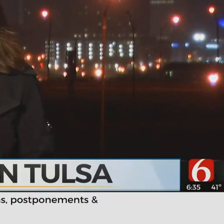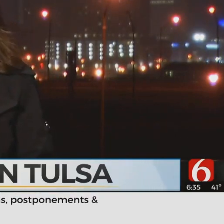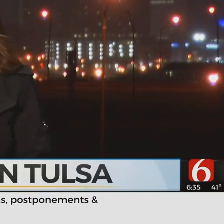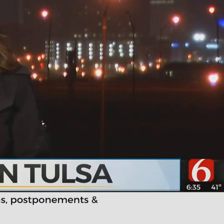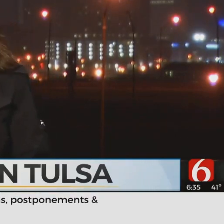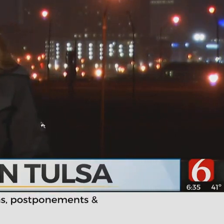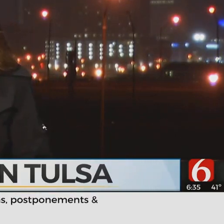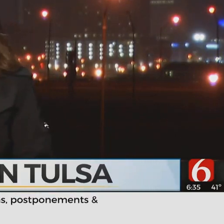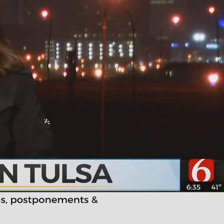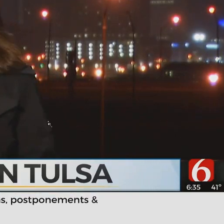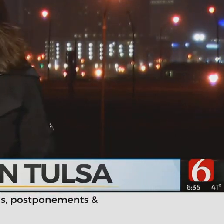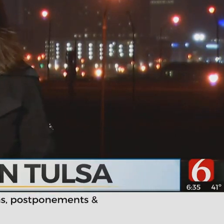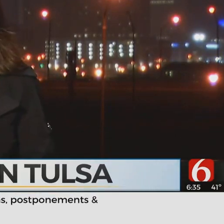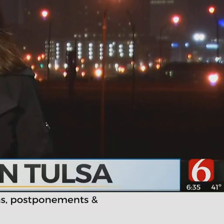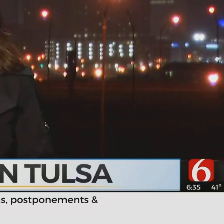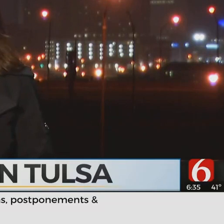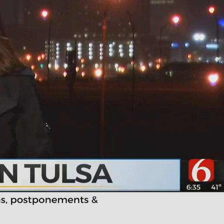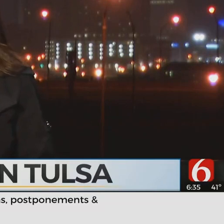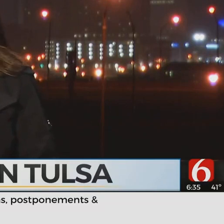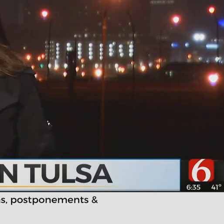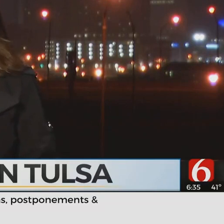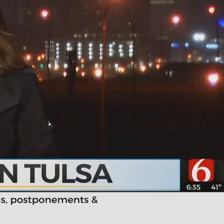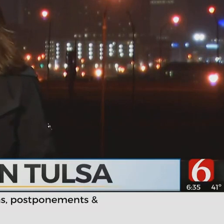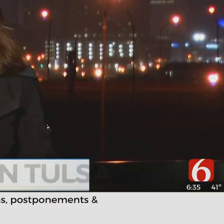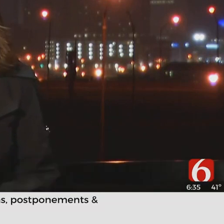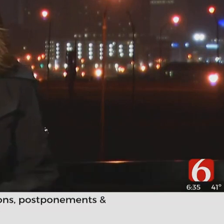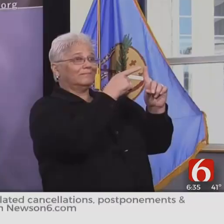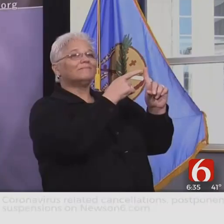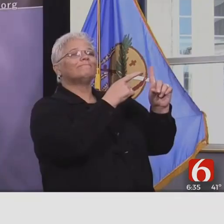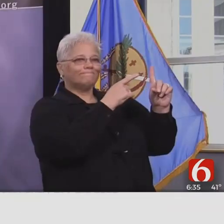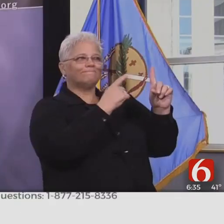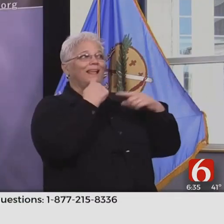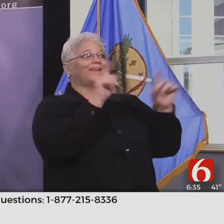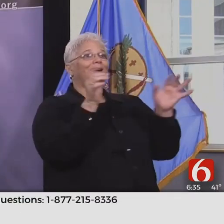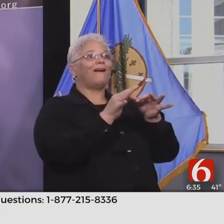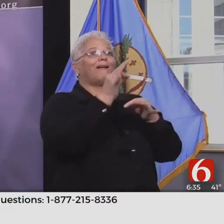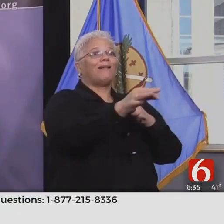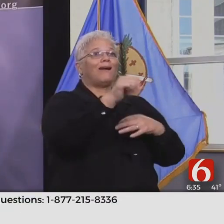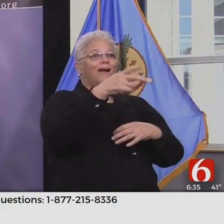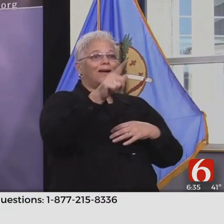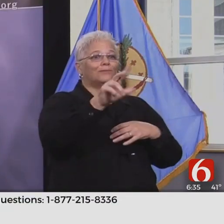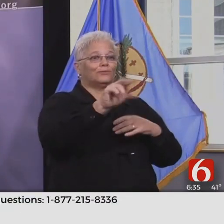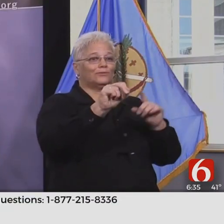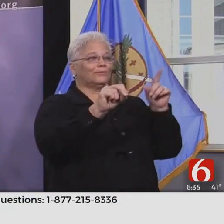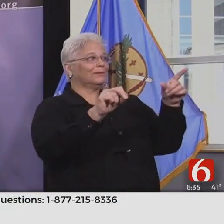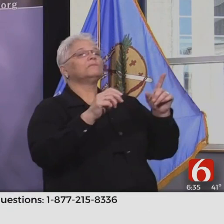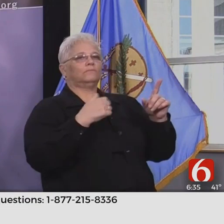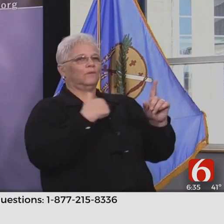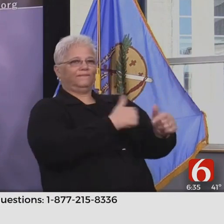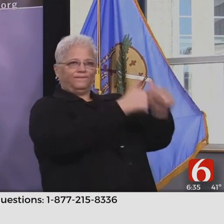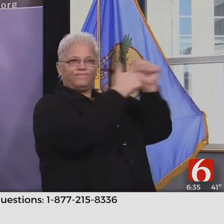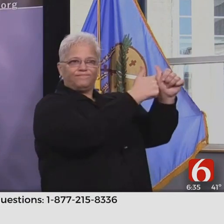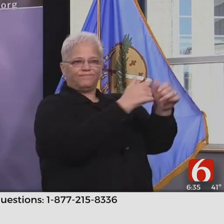daunting task of relaying the ever-changing information about this pandemic to the deaf community in Tulsa. Now you'll notice 2 women are at each